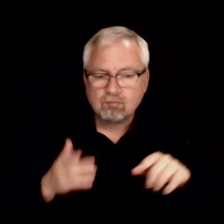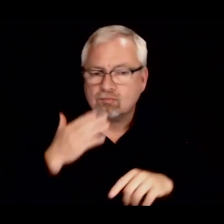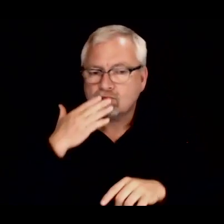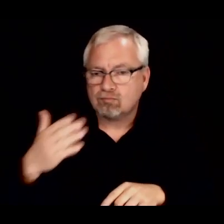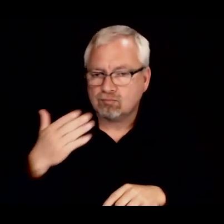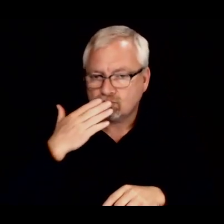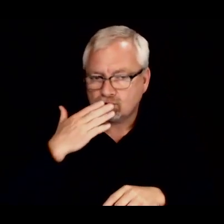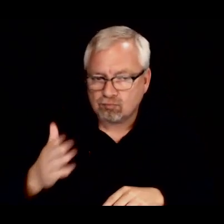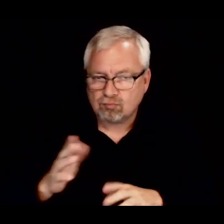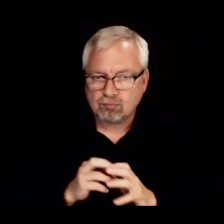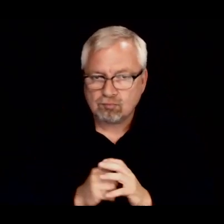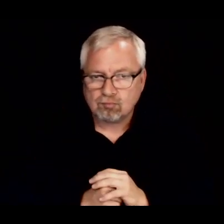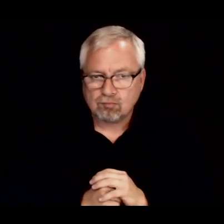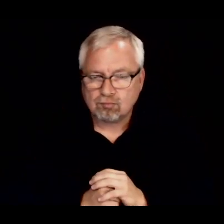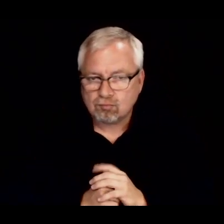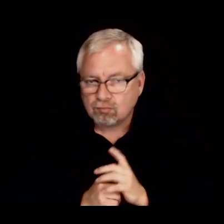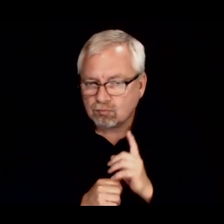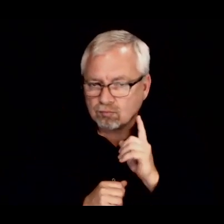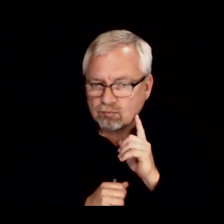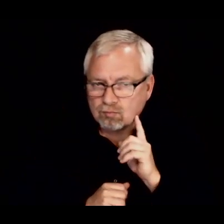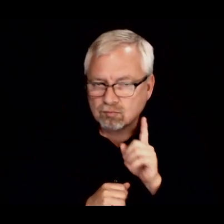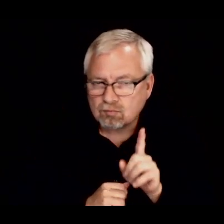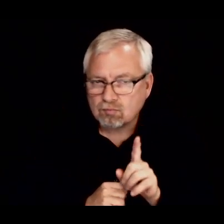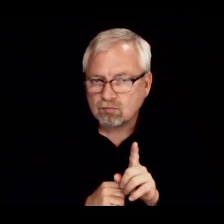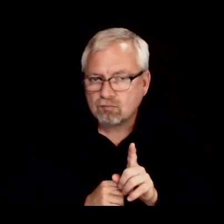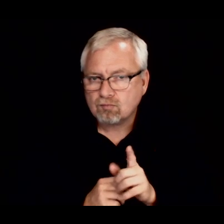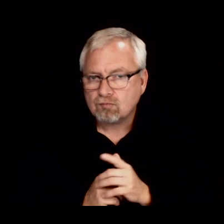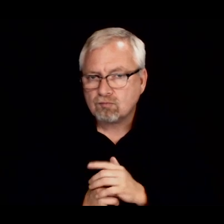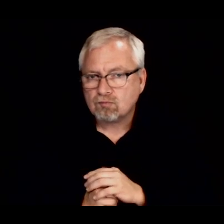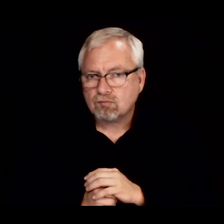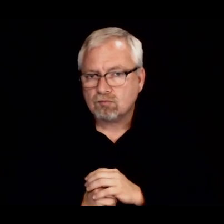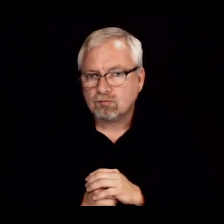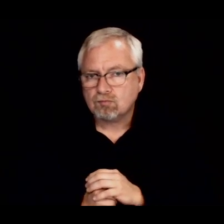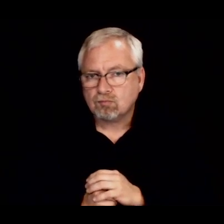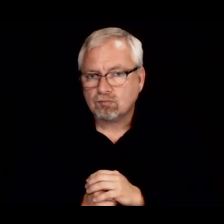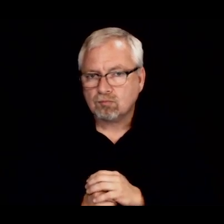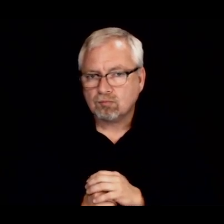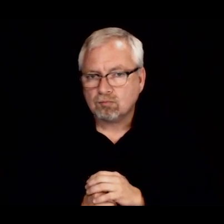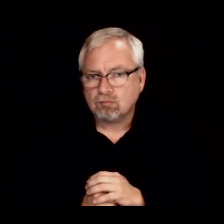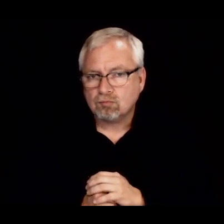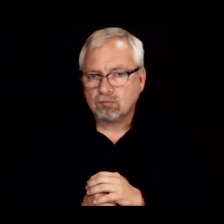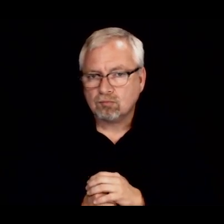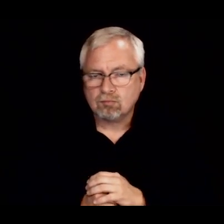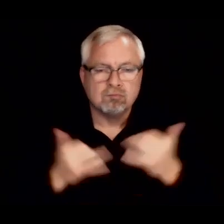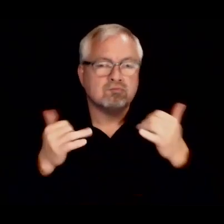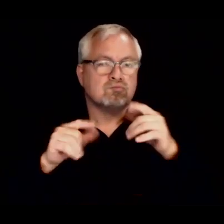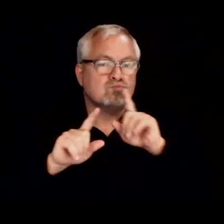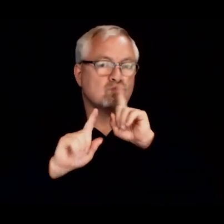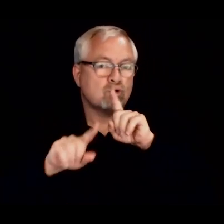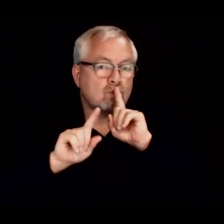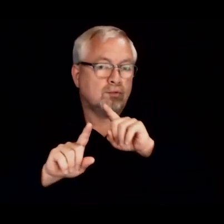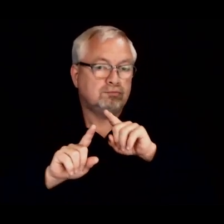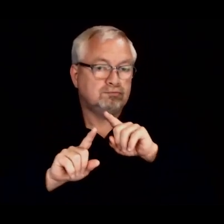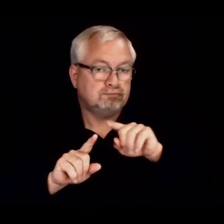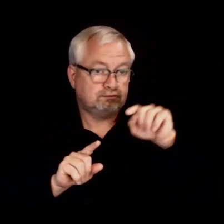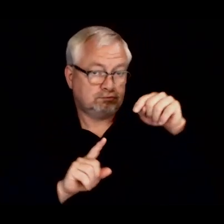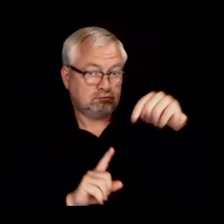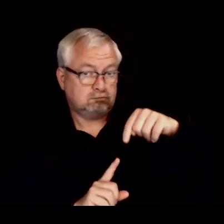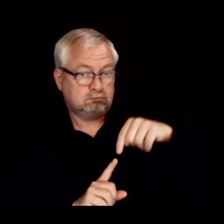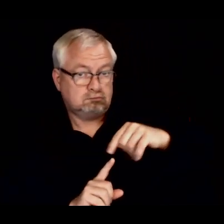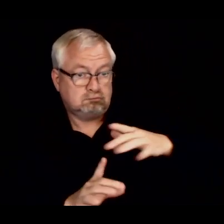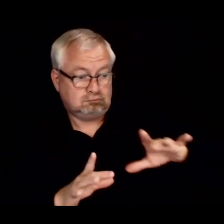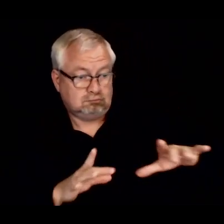that there might be some confusion on what was reported in there. The inspections and complaint investigations on assisted living